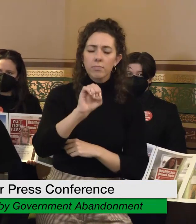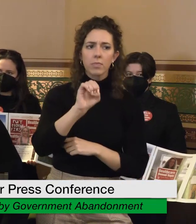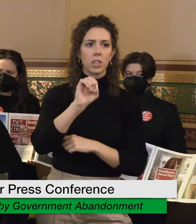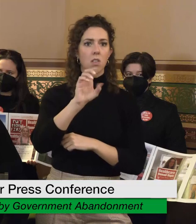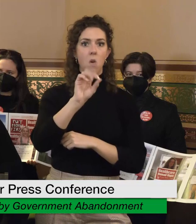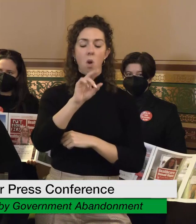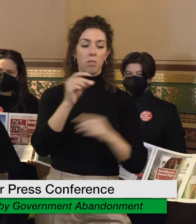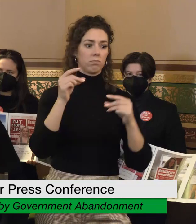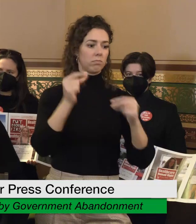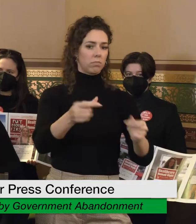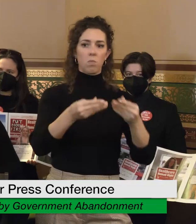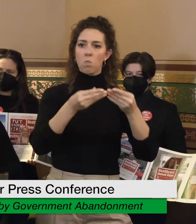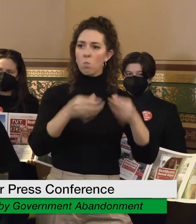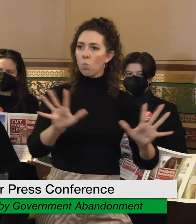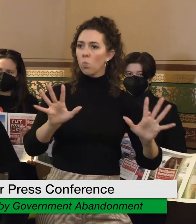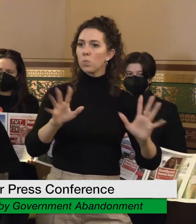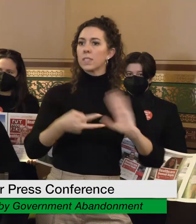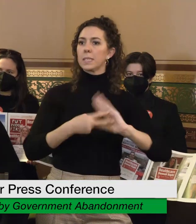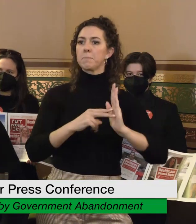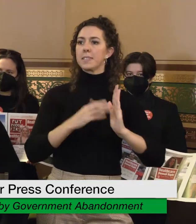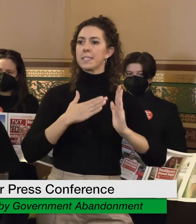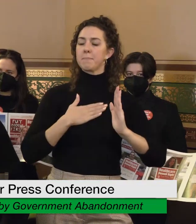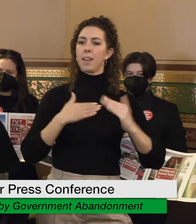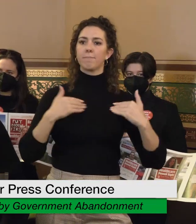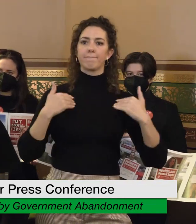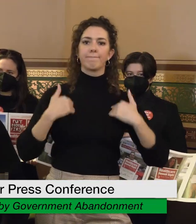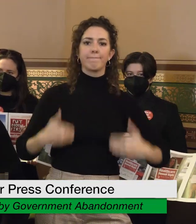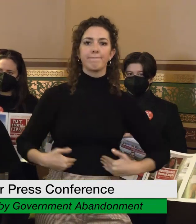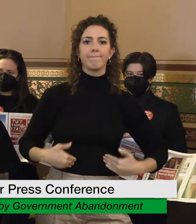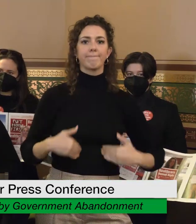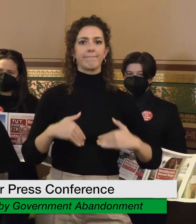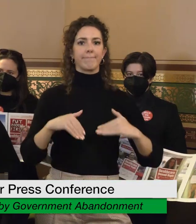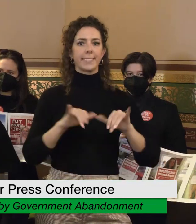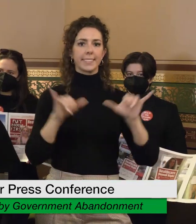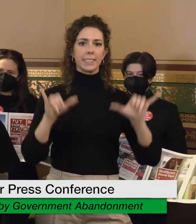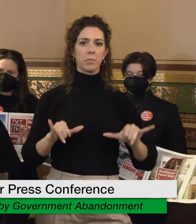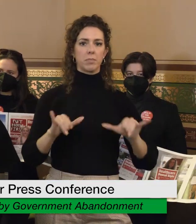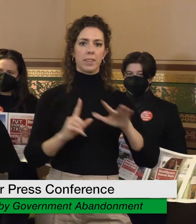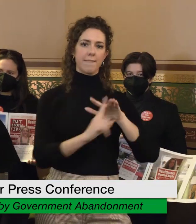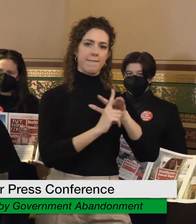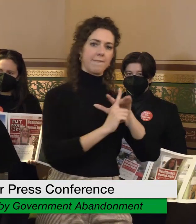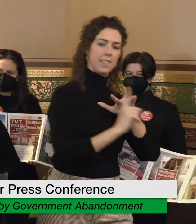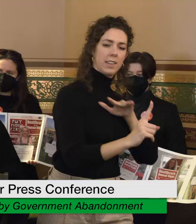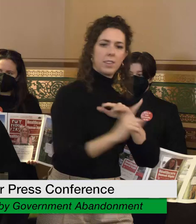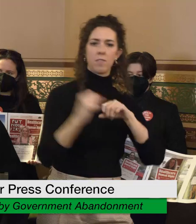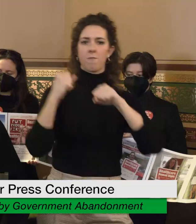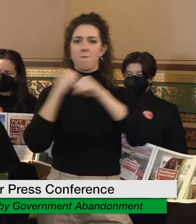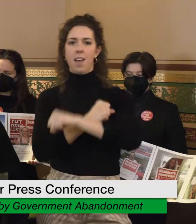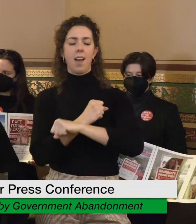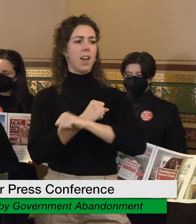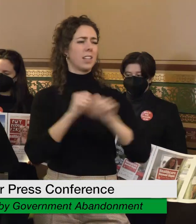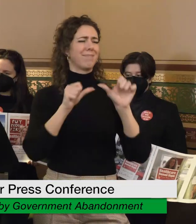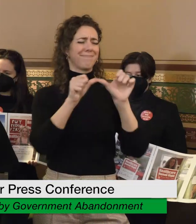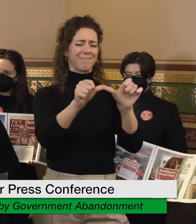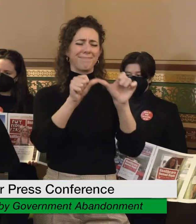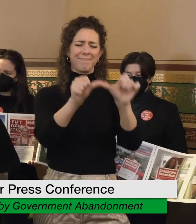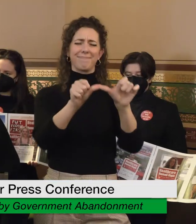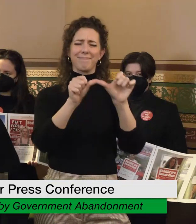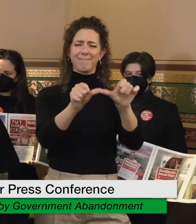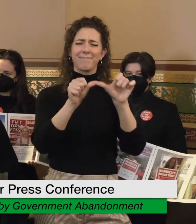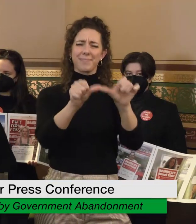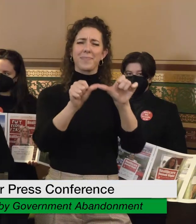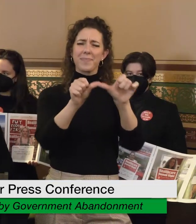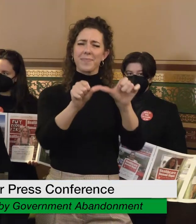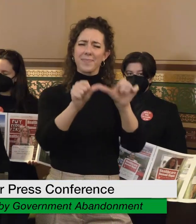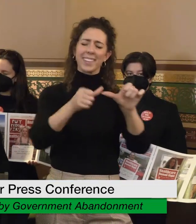taken away keeps the nervous system activated in a state of fight or flight for long, steady periods of time.